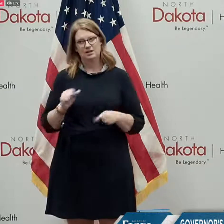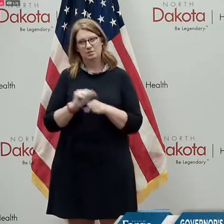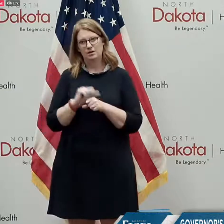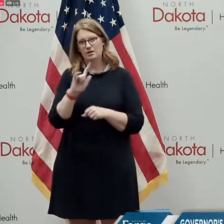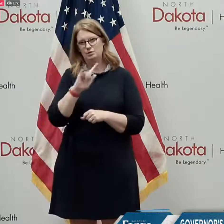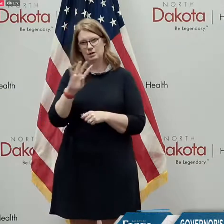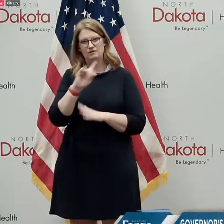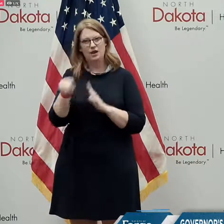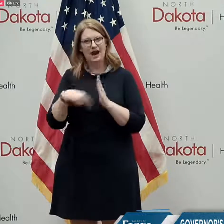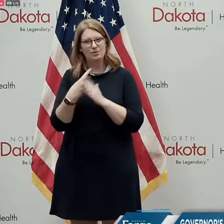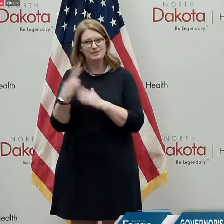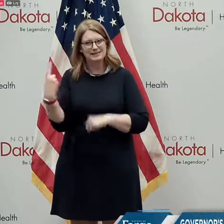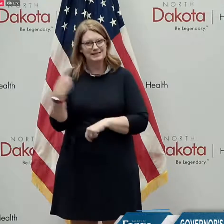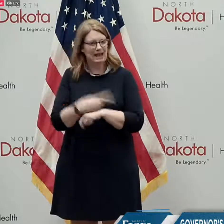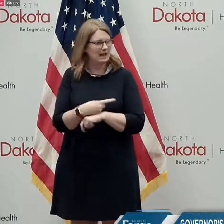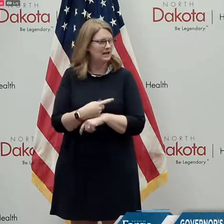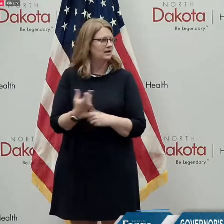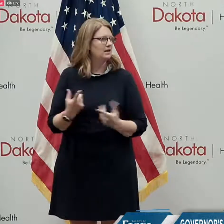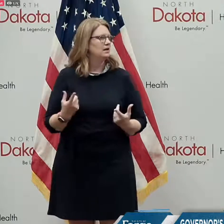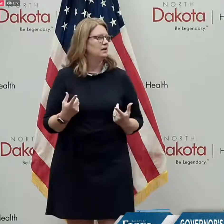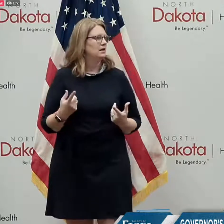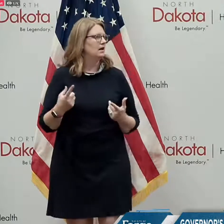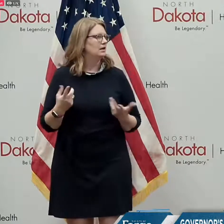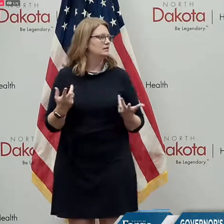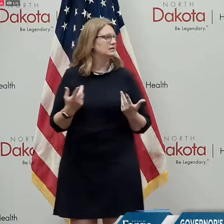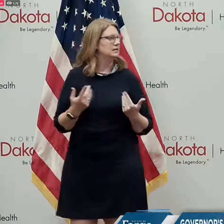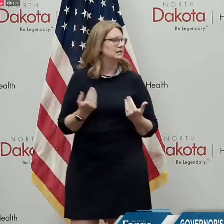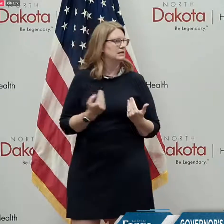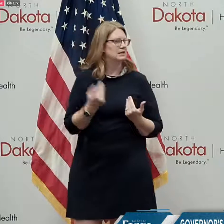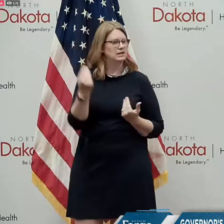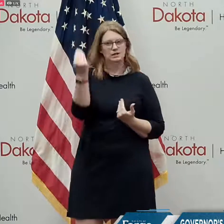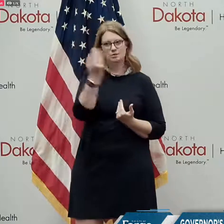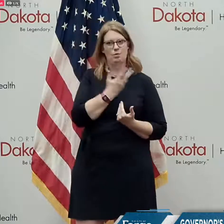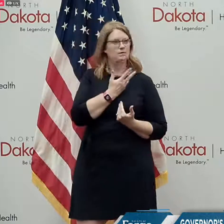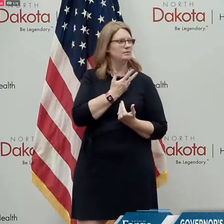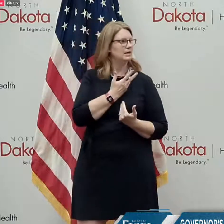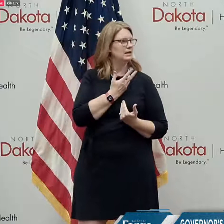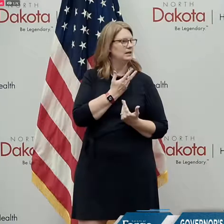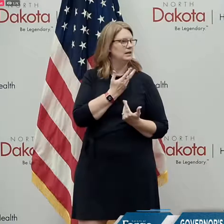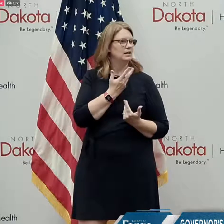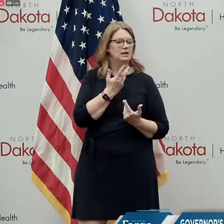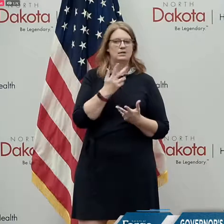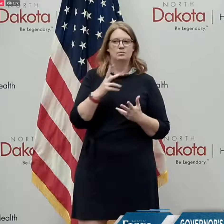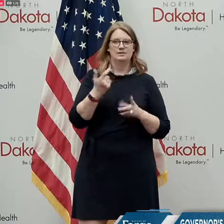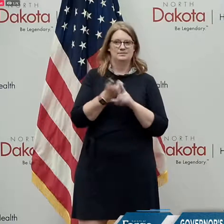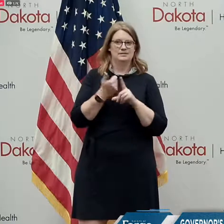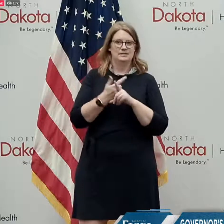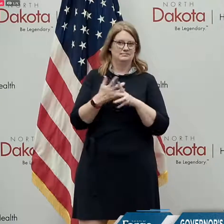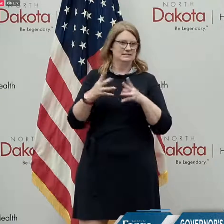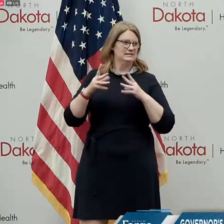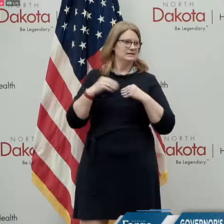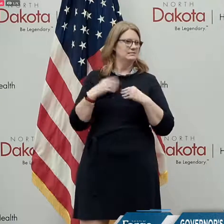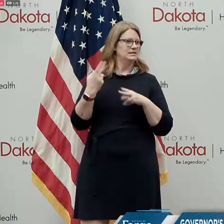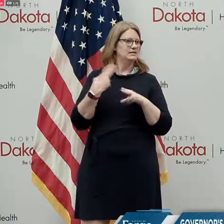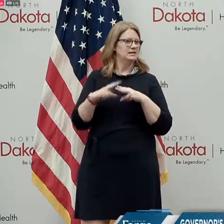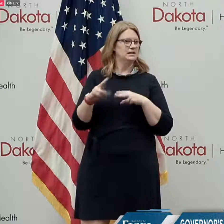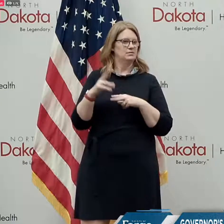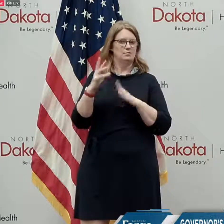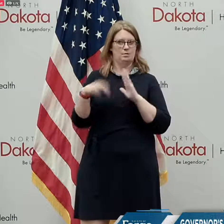24 hours a day. As he told me when he took this step into the interim role in